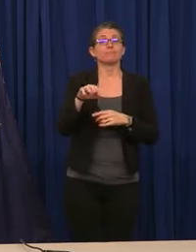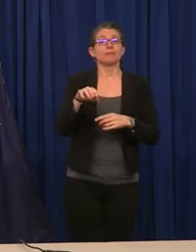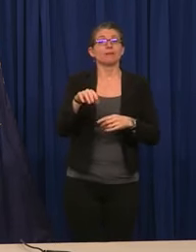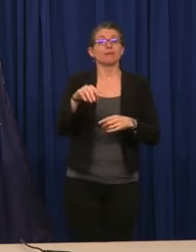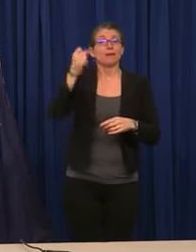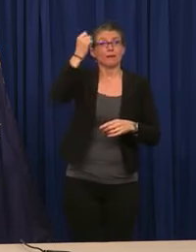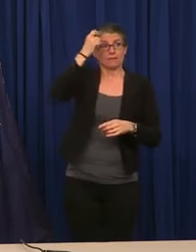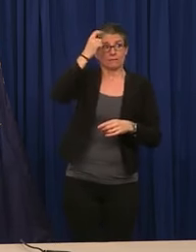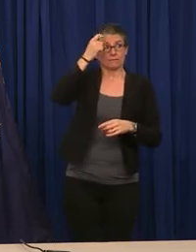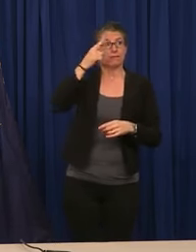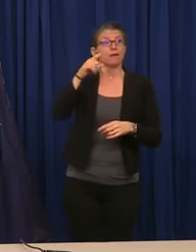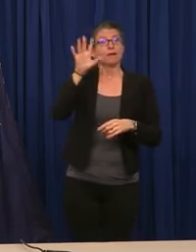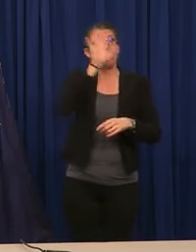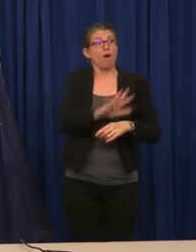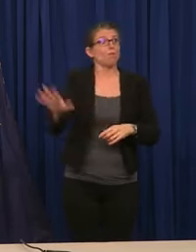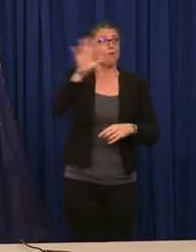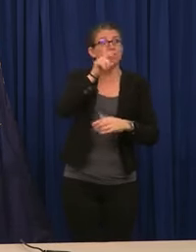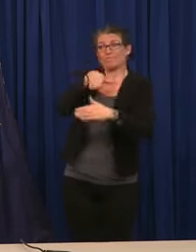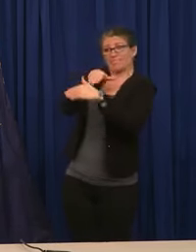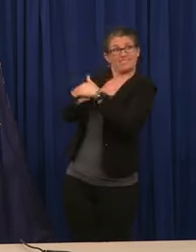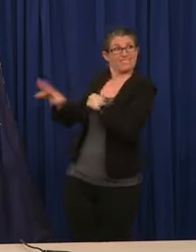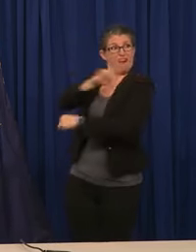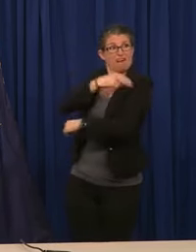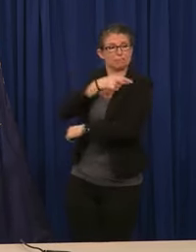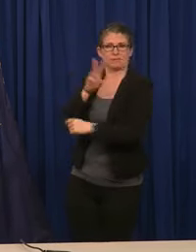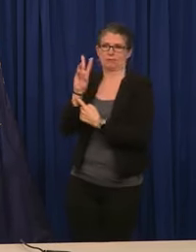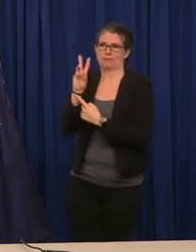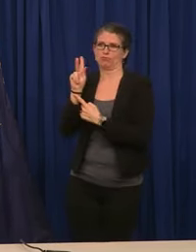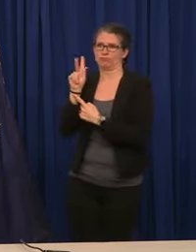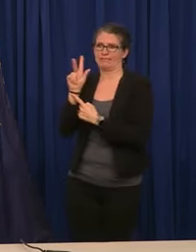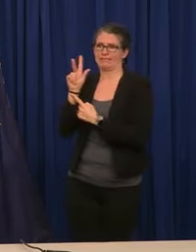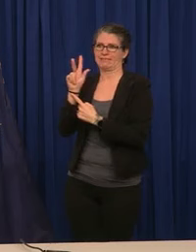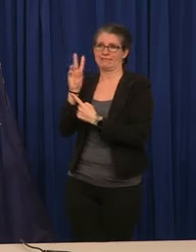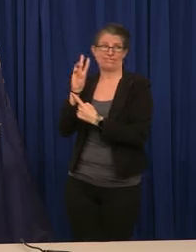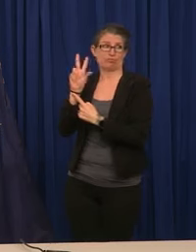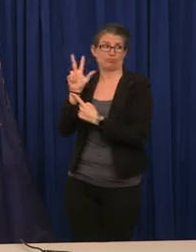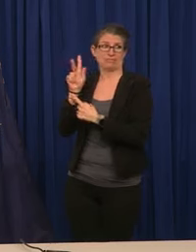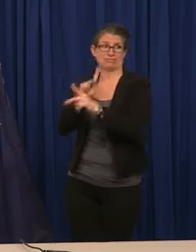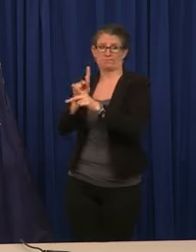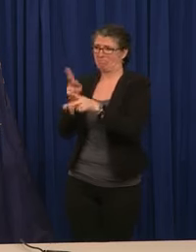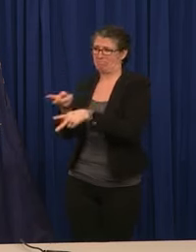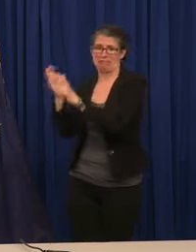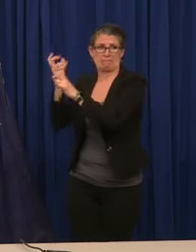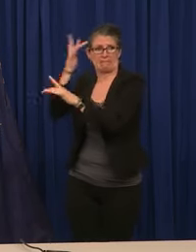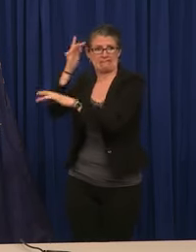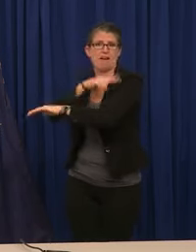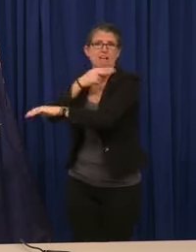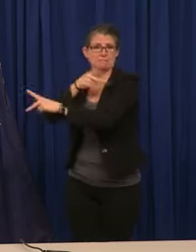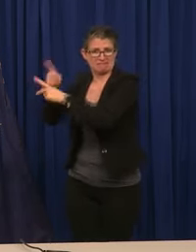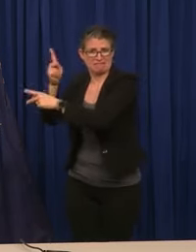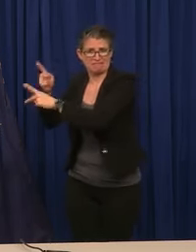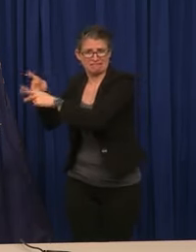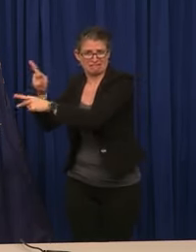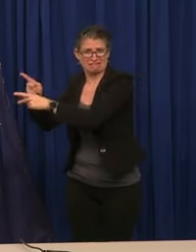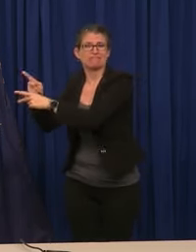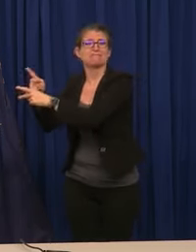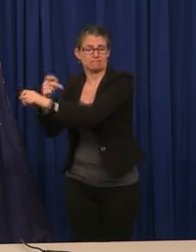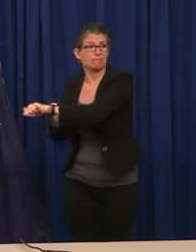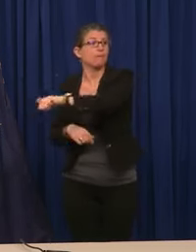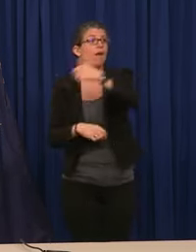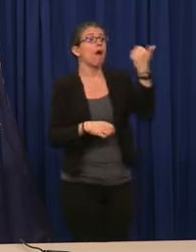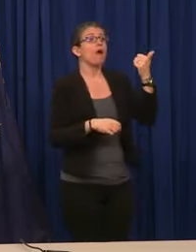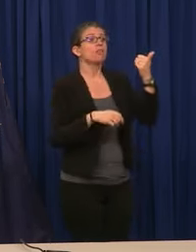all, Maine CDC has fielded now close to 4,000 consultations with